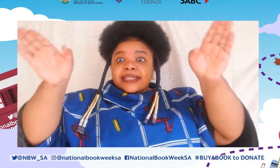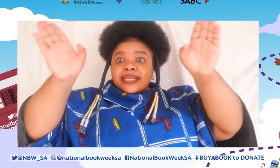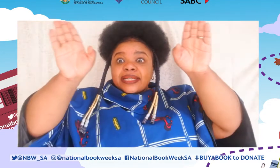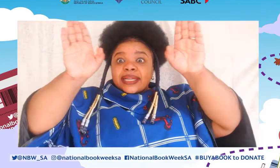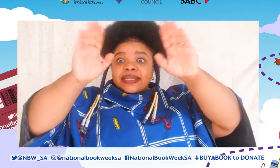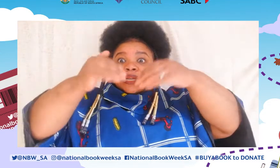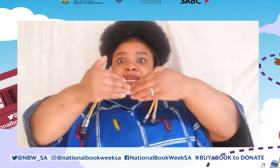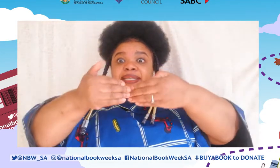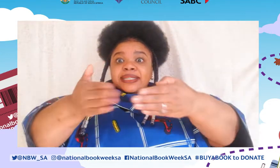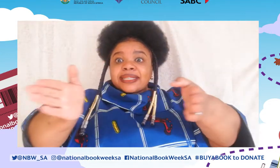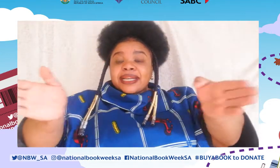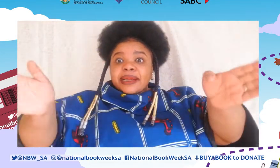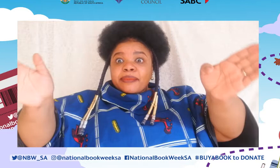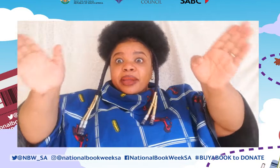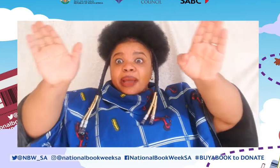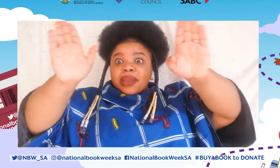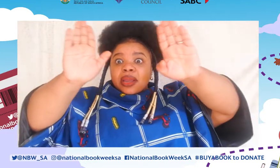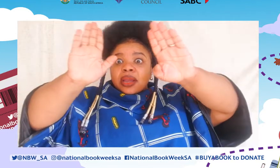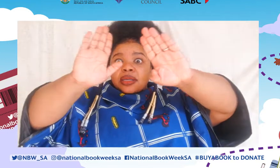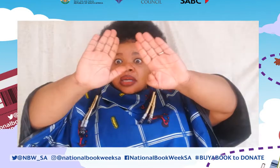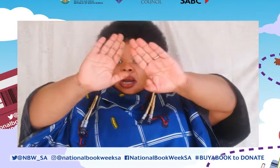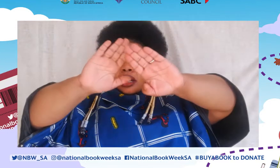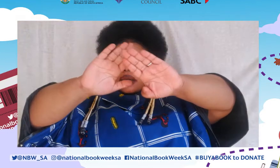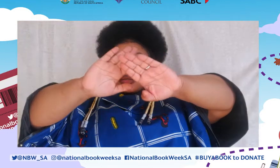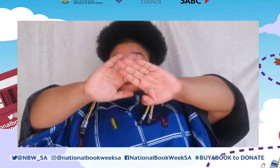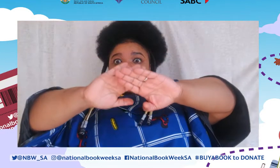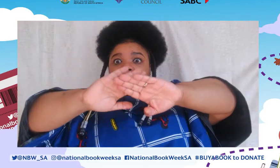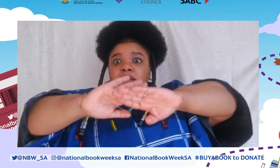it started becoming dark.